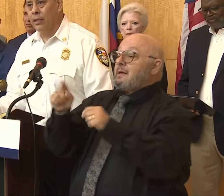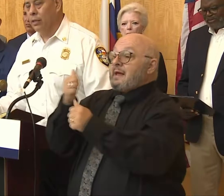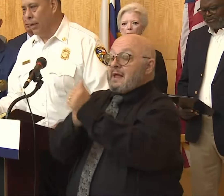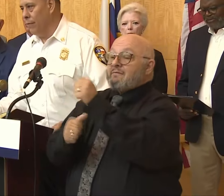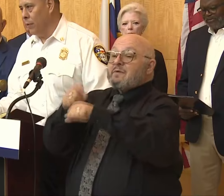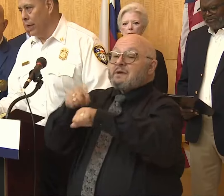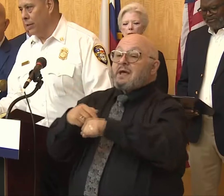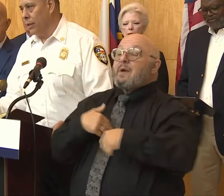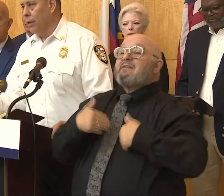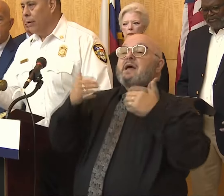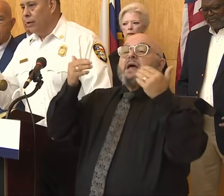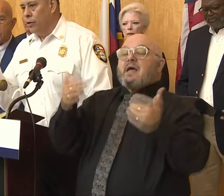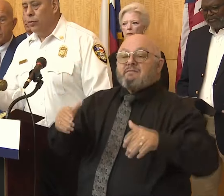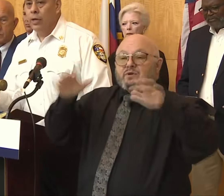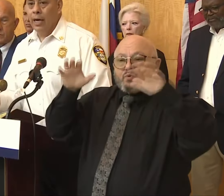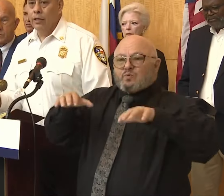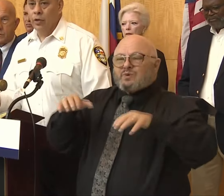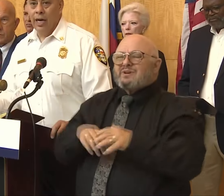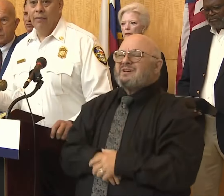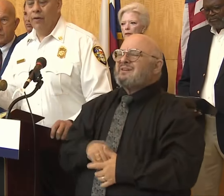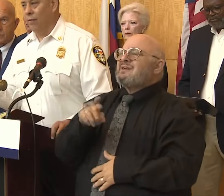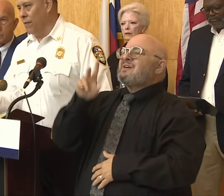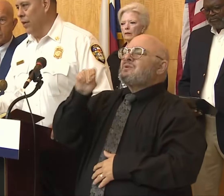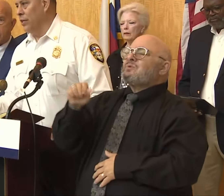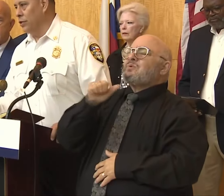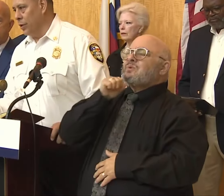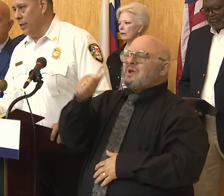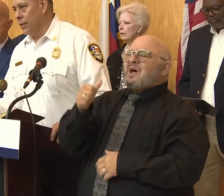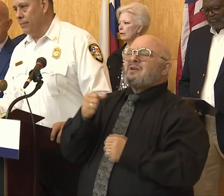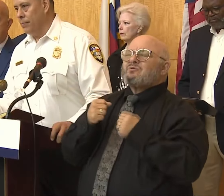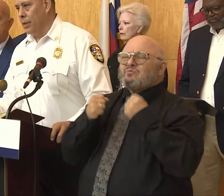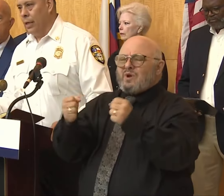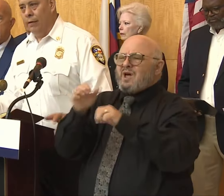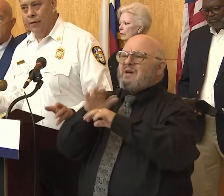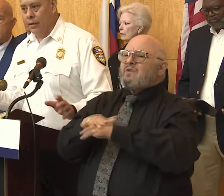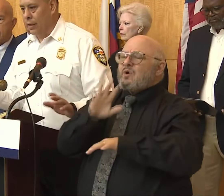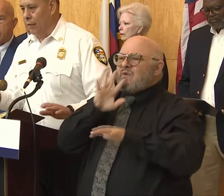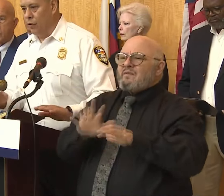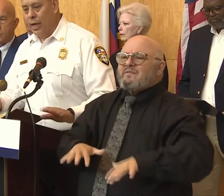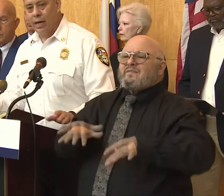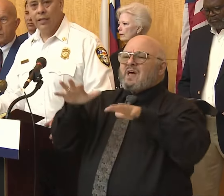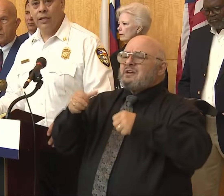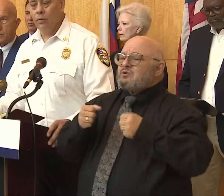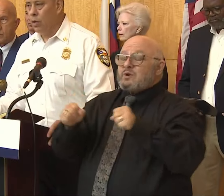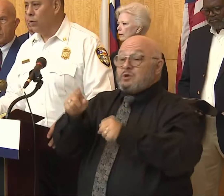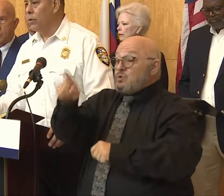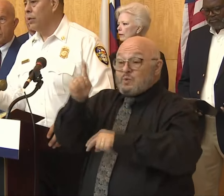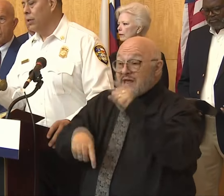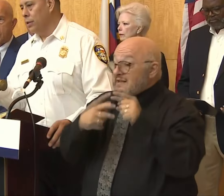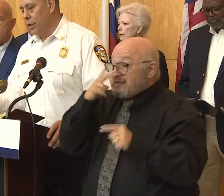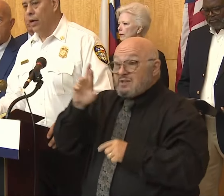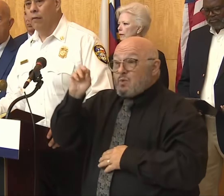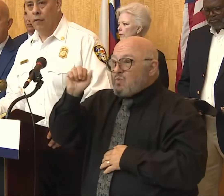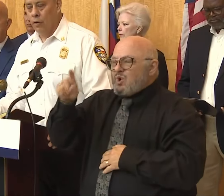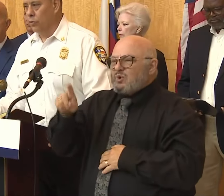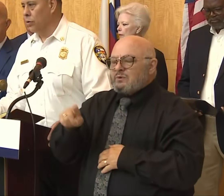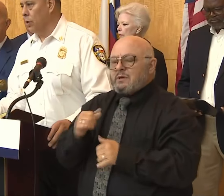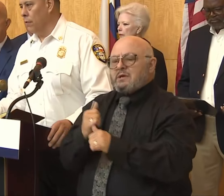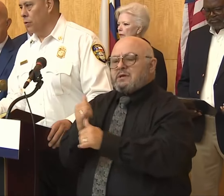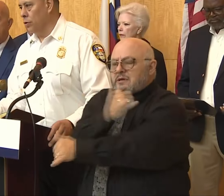we get some heavy rains. Do not drive on flooded streets. If you cannot see the road, stay